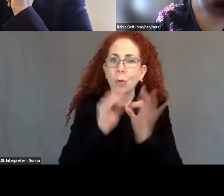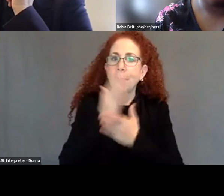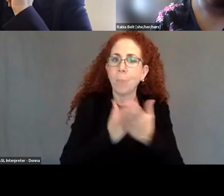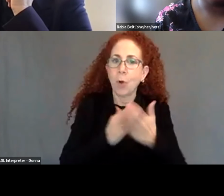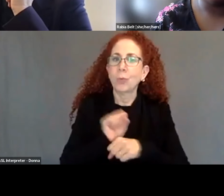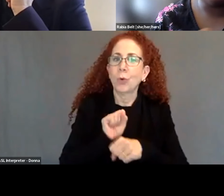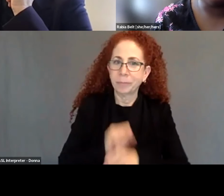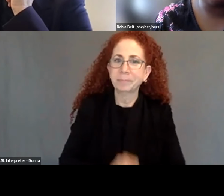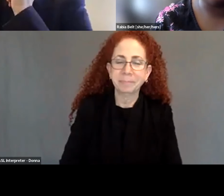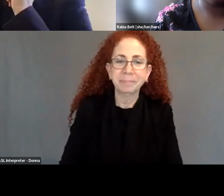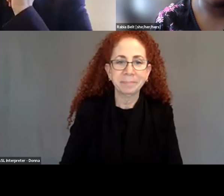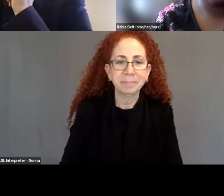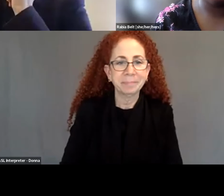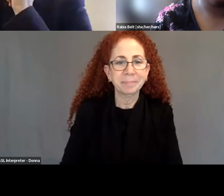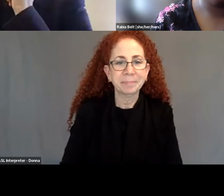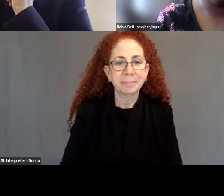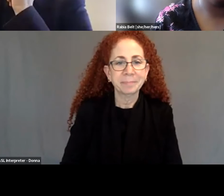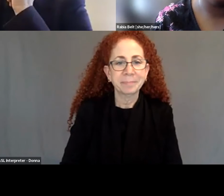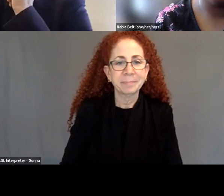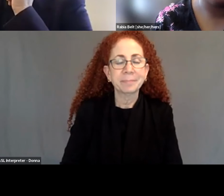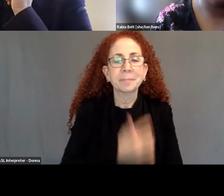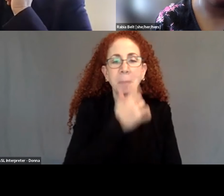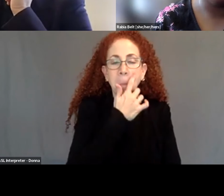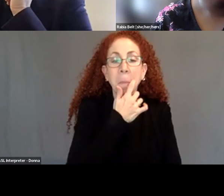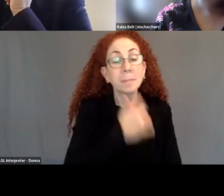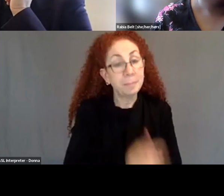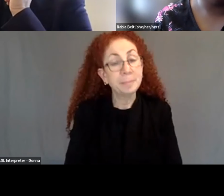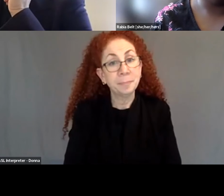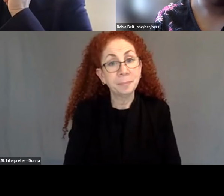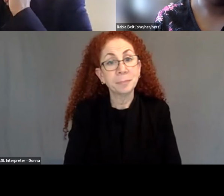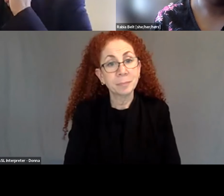work. There's also been sort of tension, I think, between